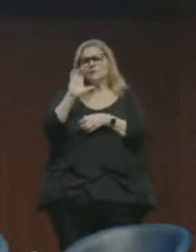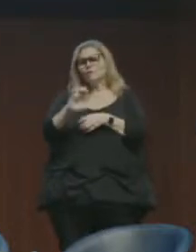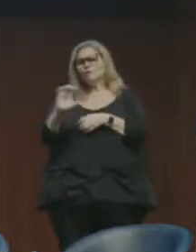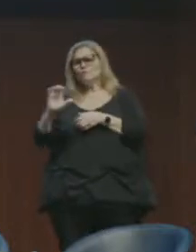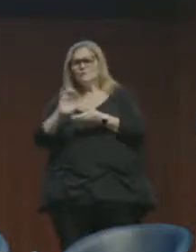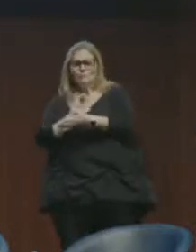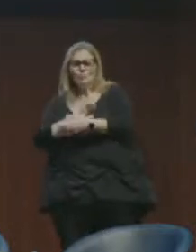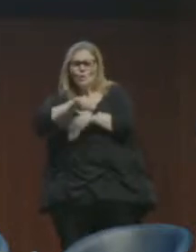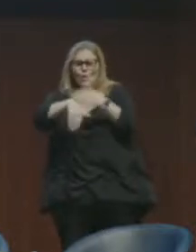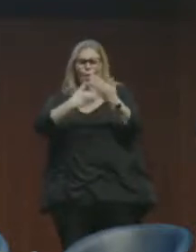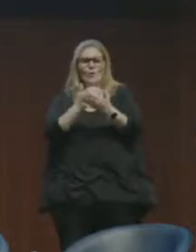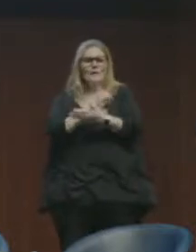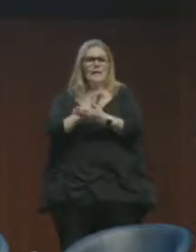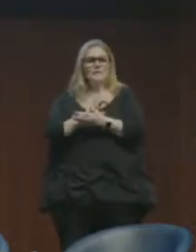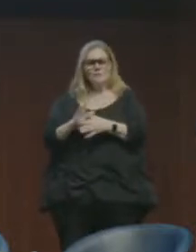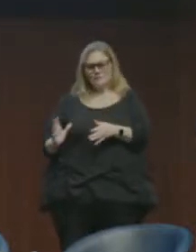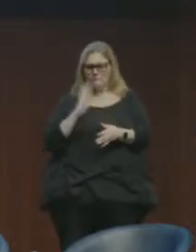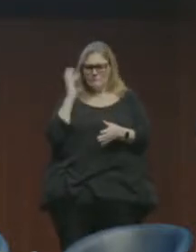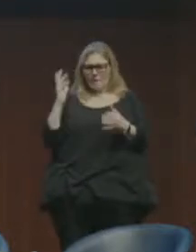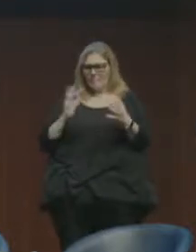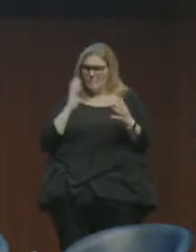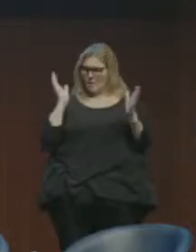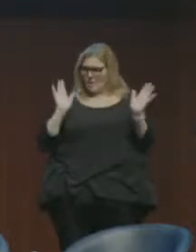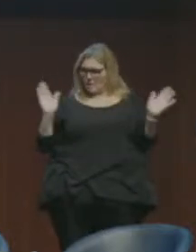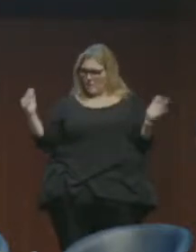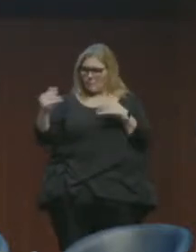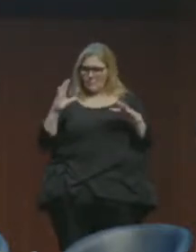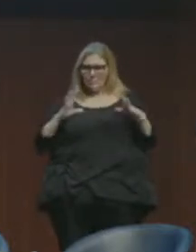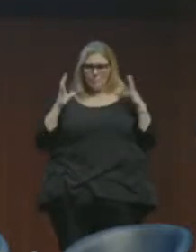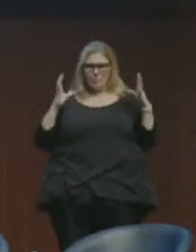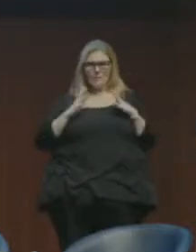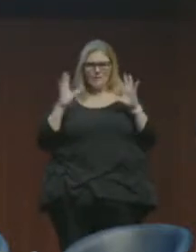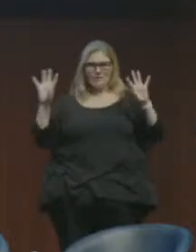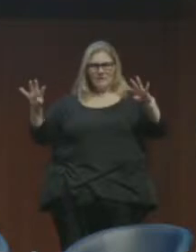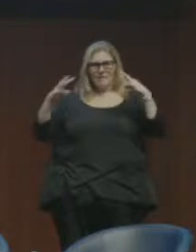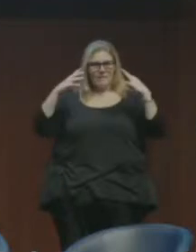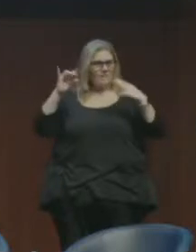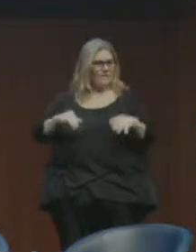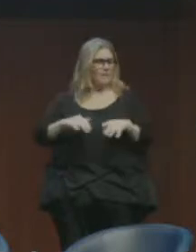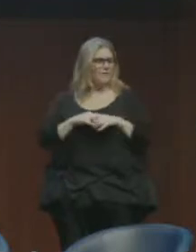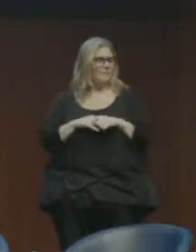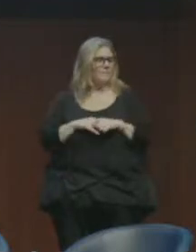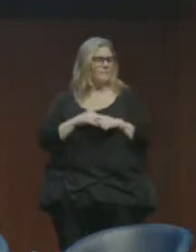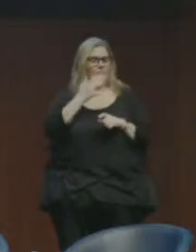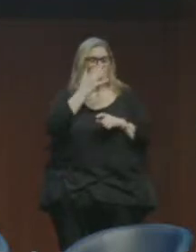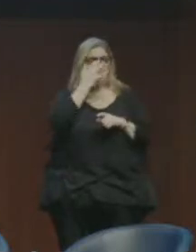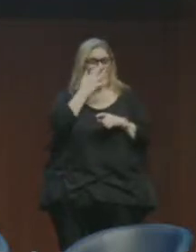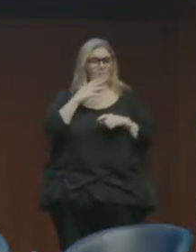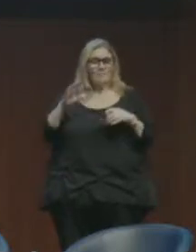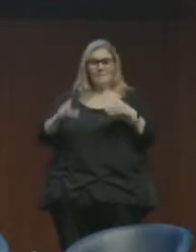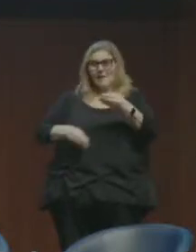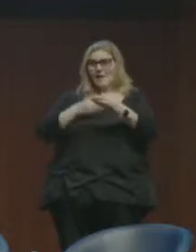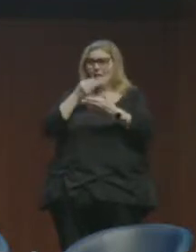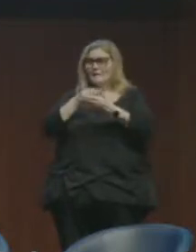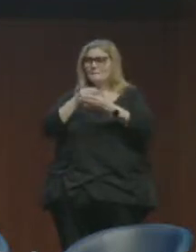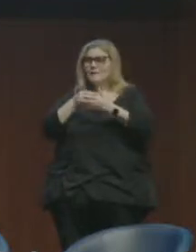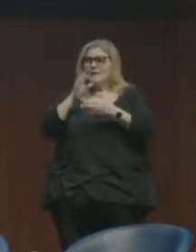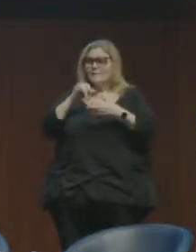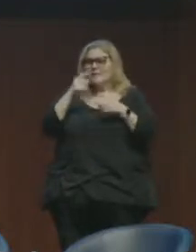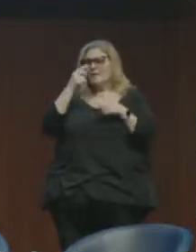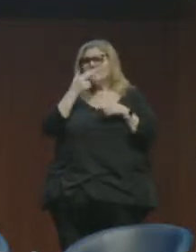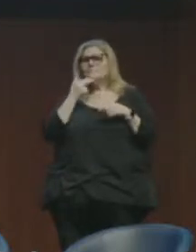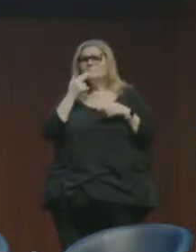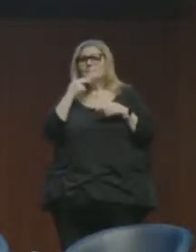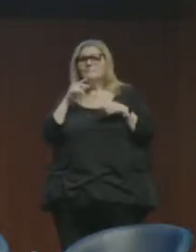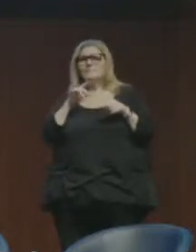of cheese in flamboyant rooms. Clear crystal chandeliers hang. Extra dollar seal sliver